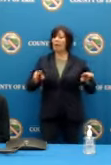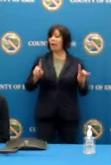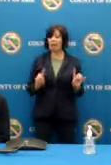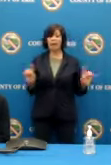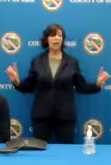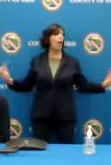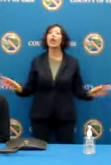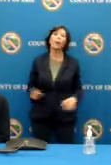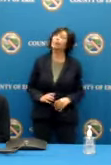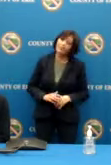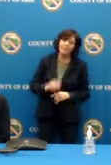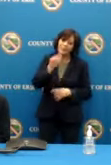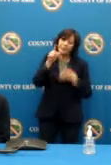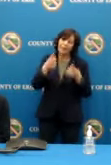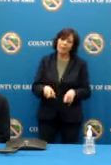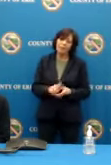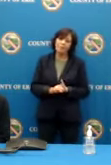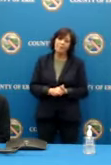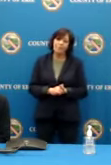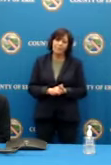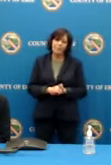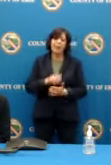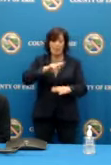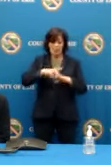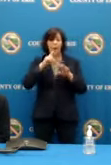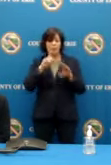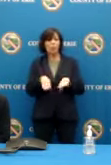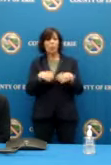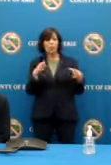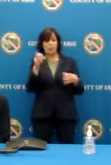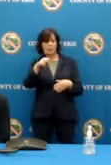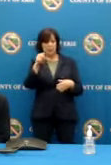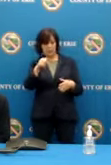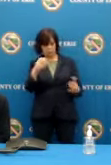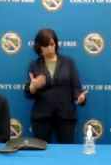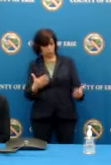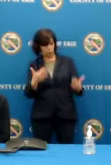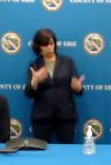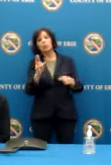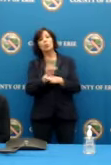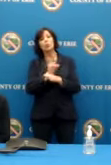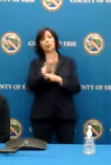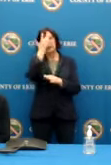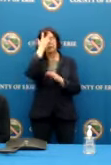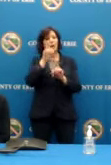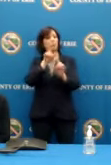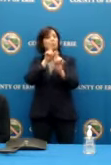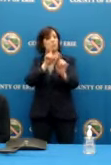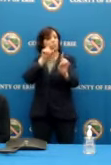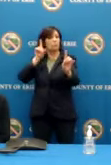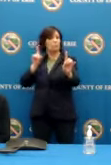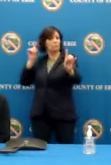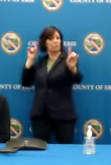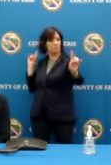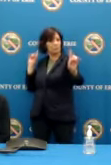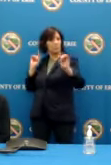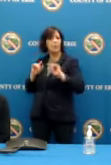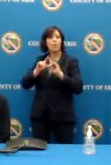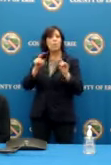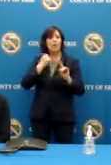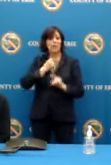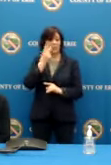happen. The parks are still open. We recommend that people use smart social distancing practicing, but if we see